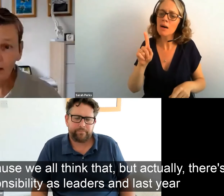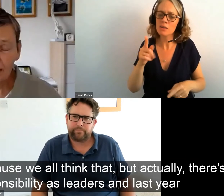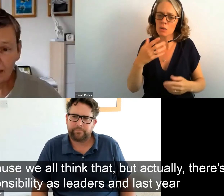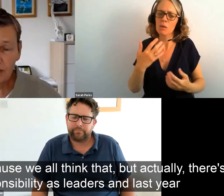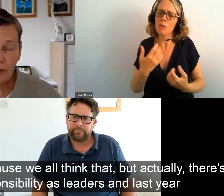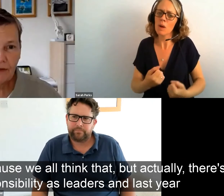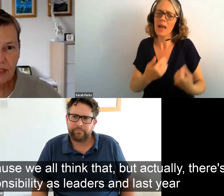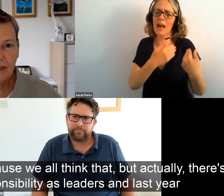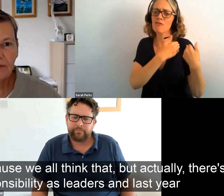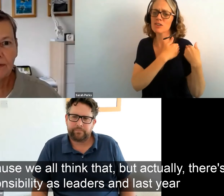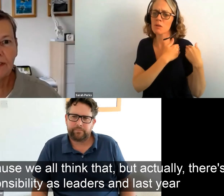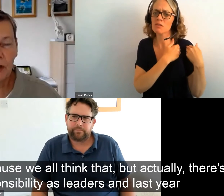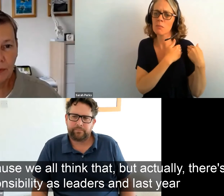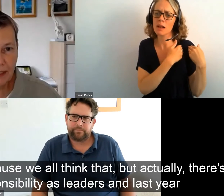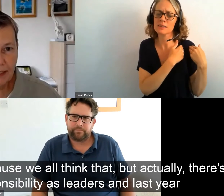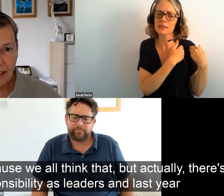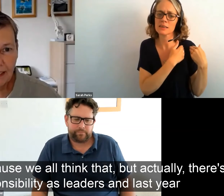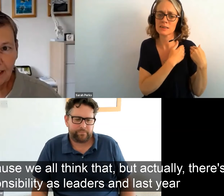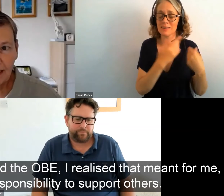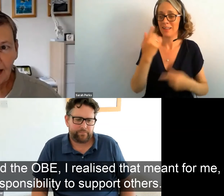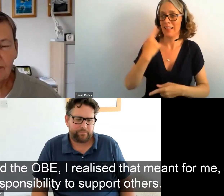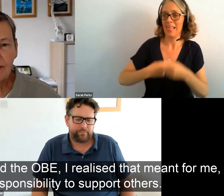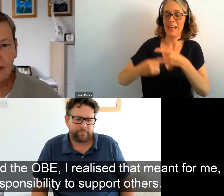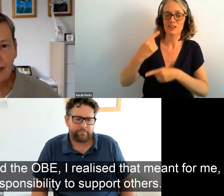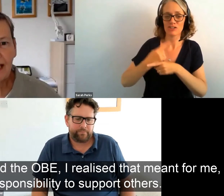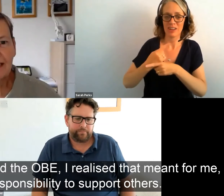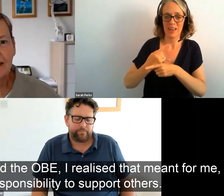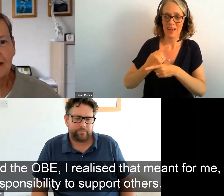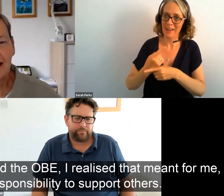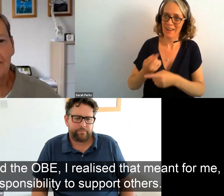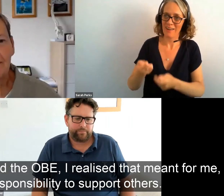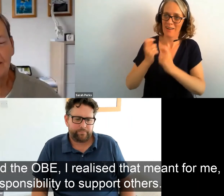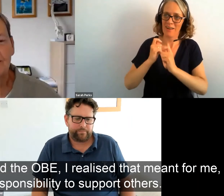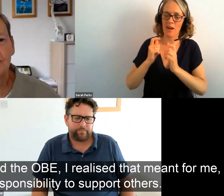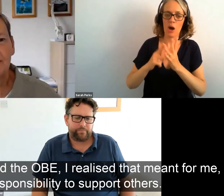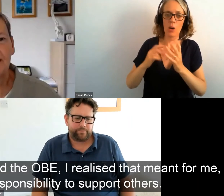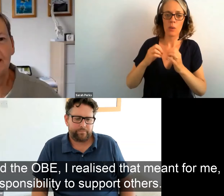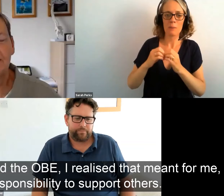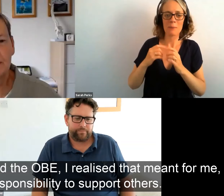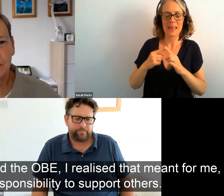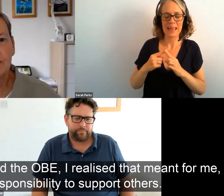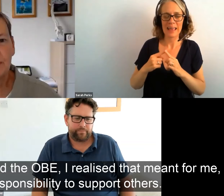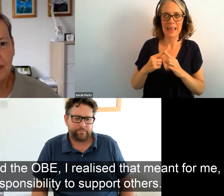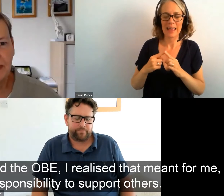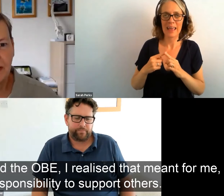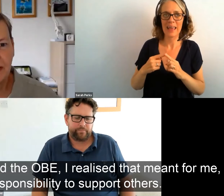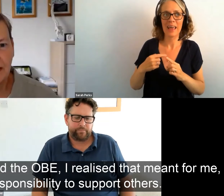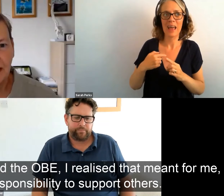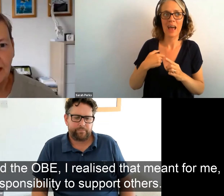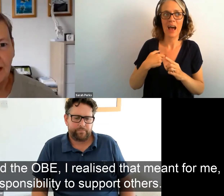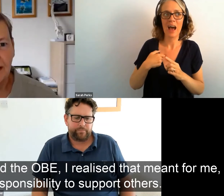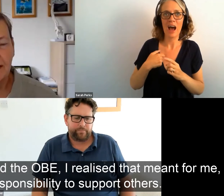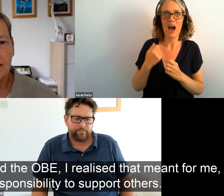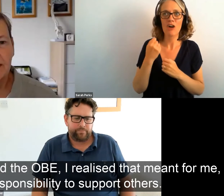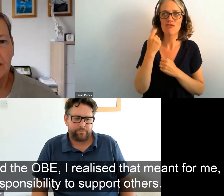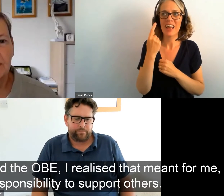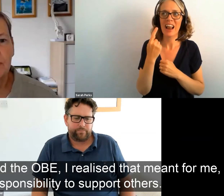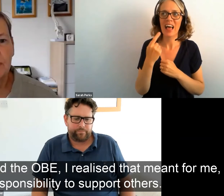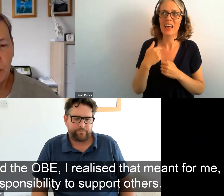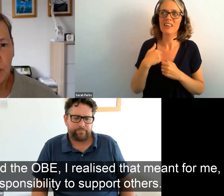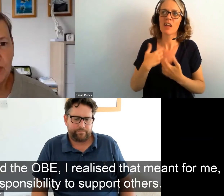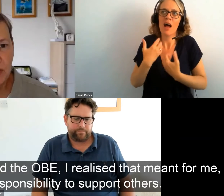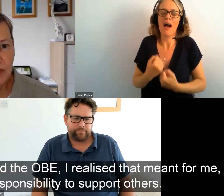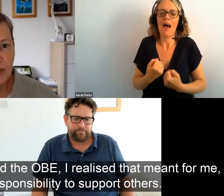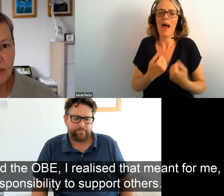leaders. And last year when I received the OBE, I realised that that meant for me a